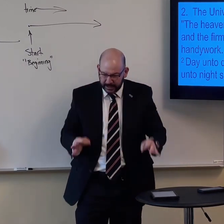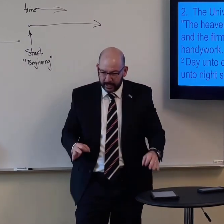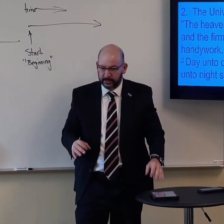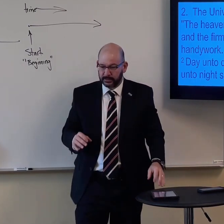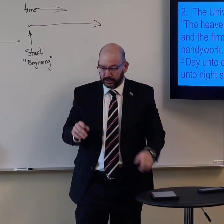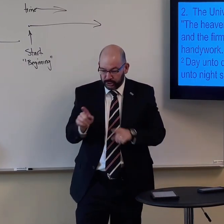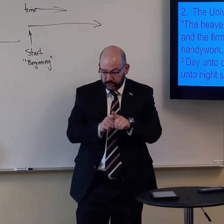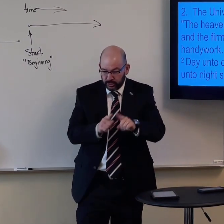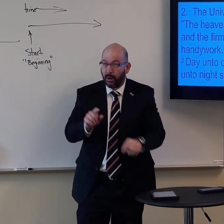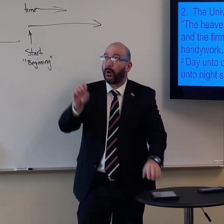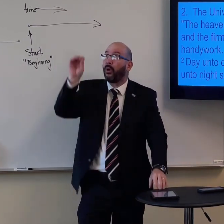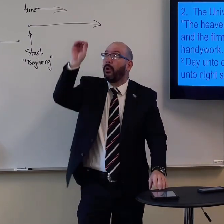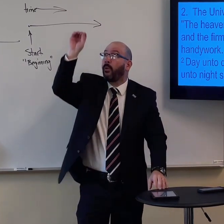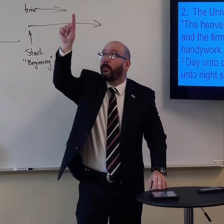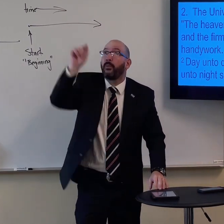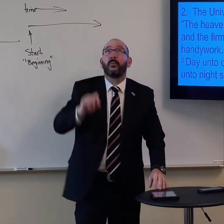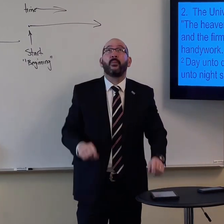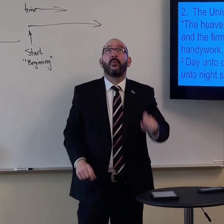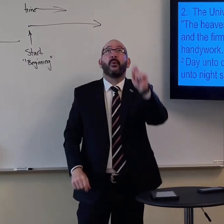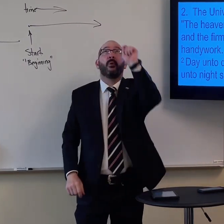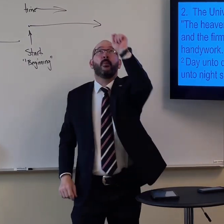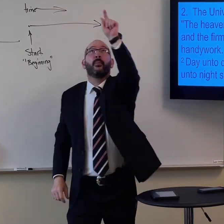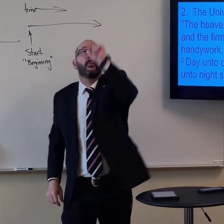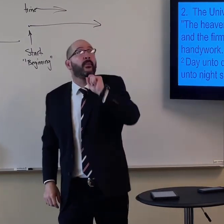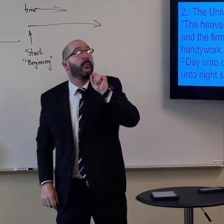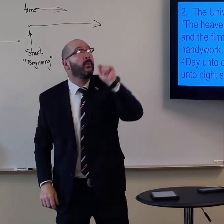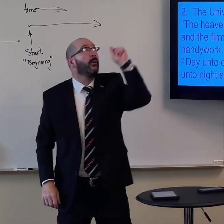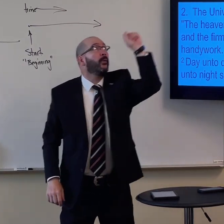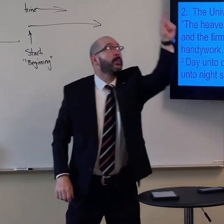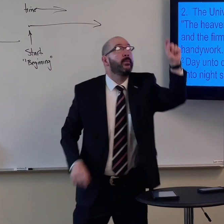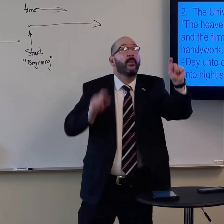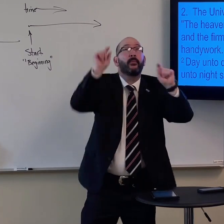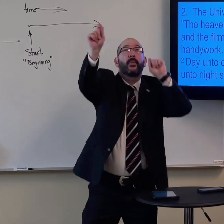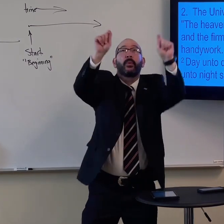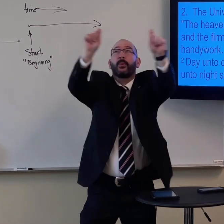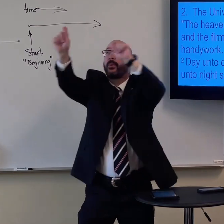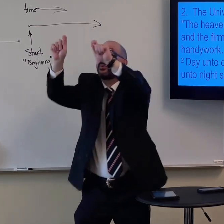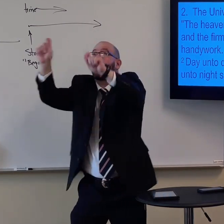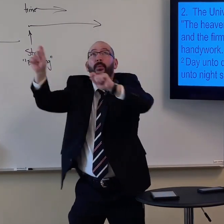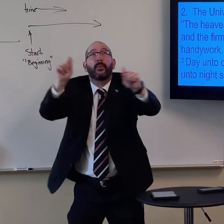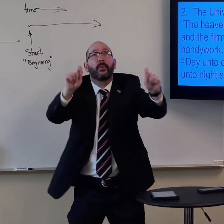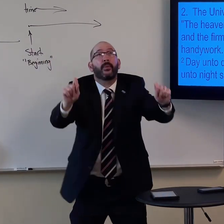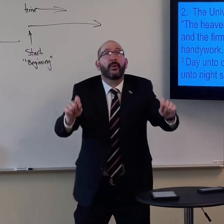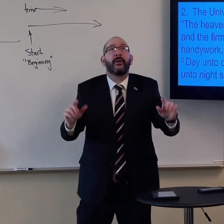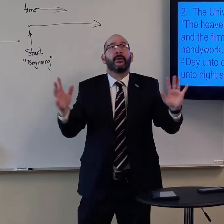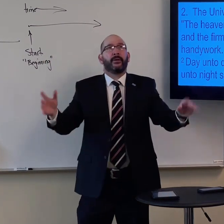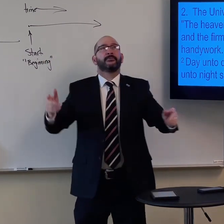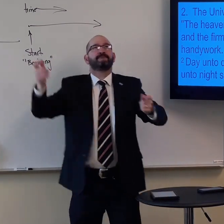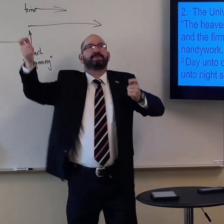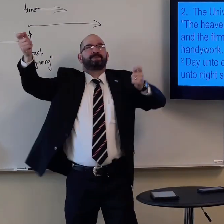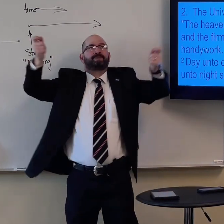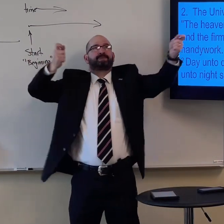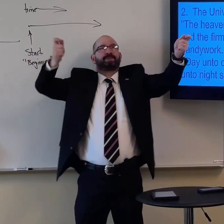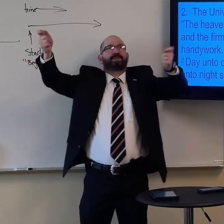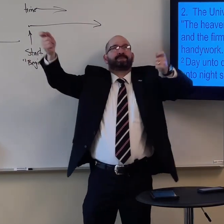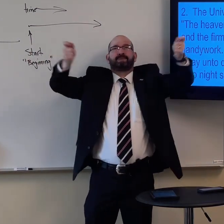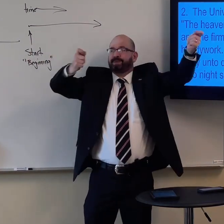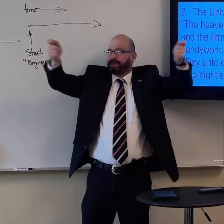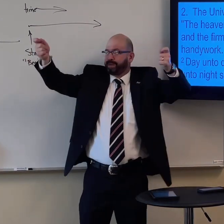Organization doesn't come from confusion. God put each star where exactly where he wanted it to be. Right?